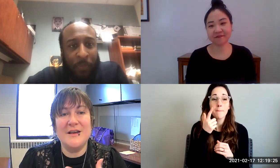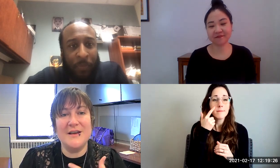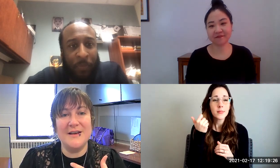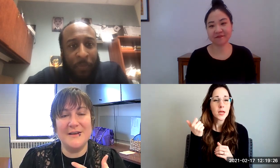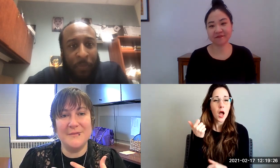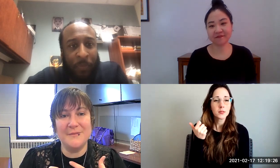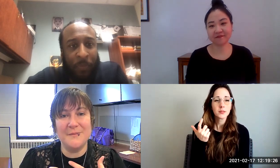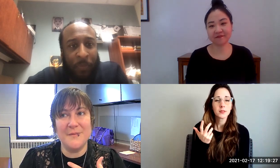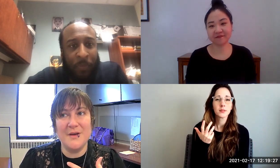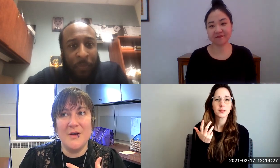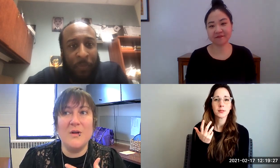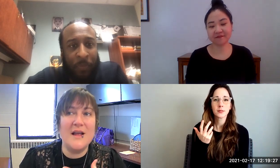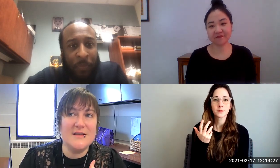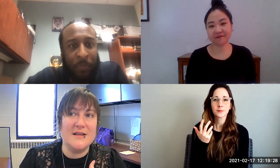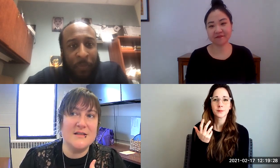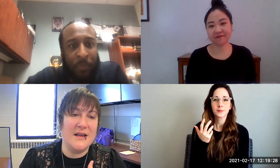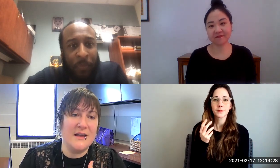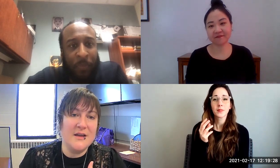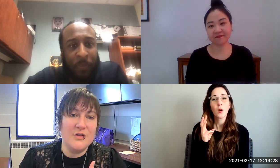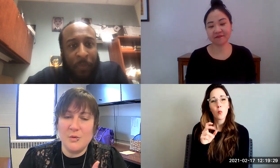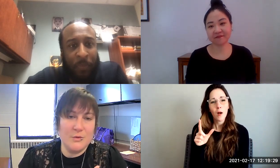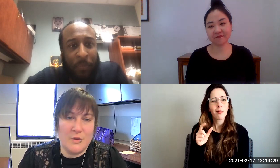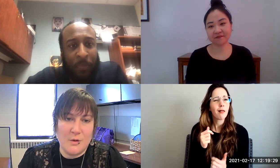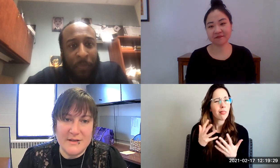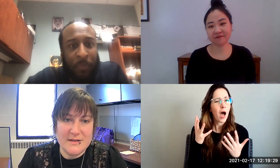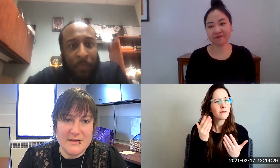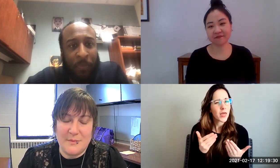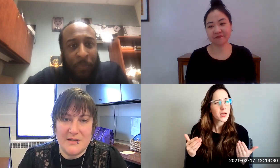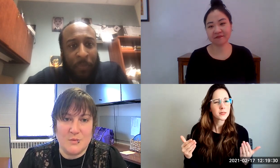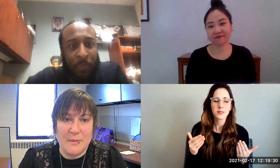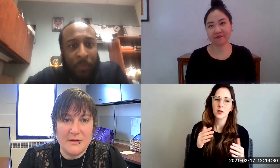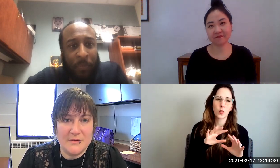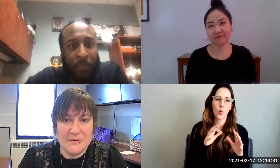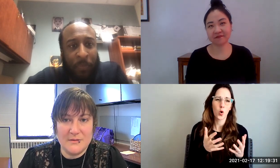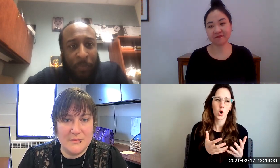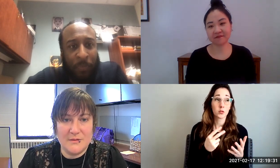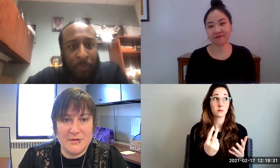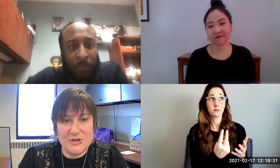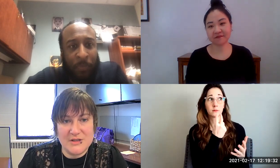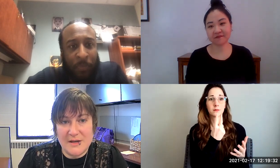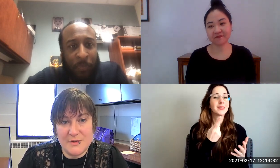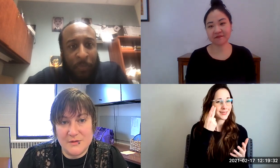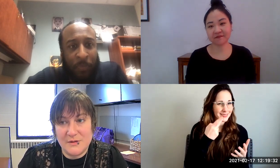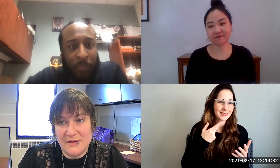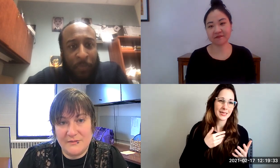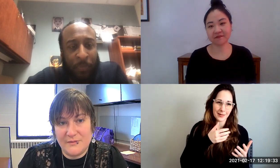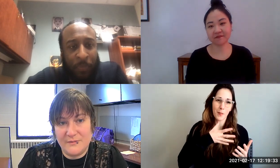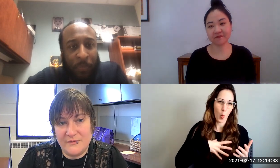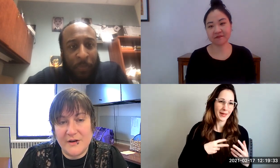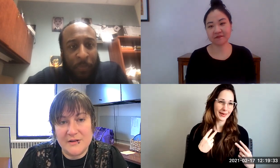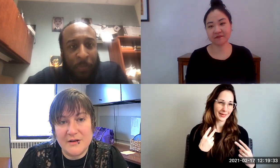because, well, lots of things, like the world will always see me as a woman. There's just